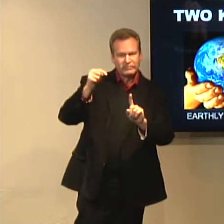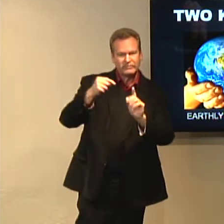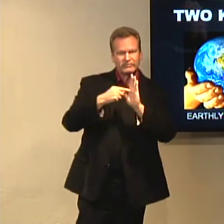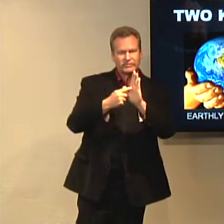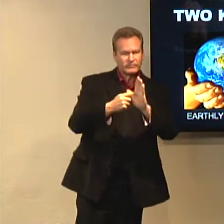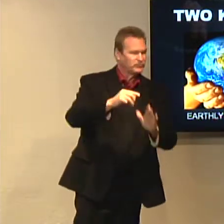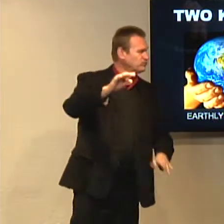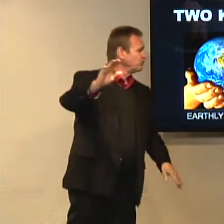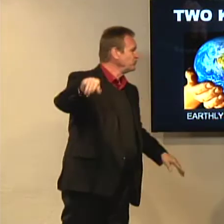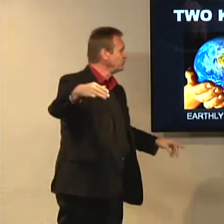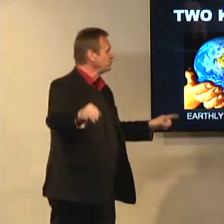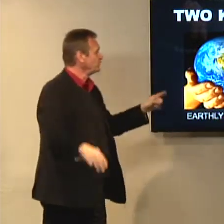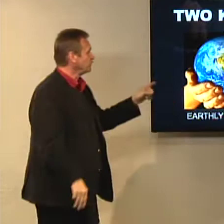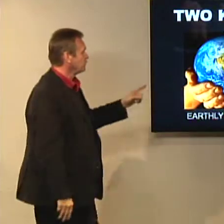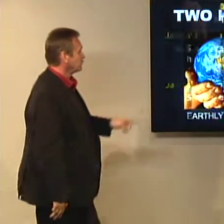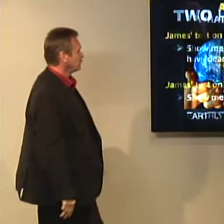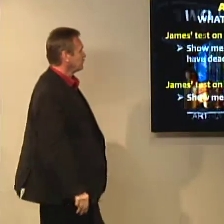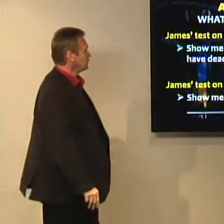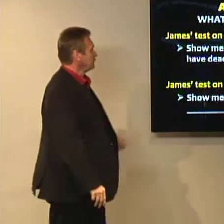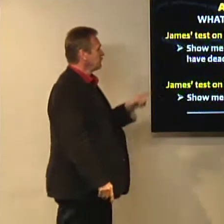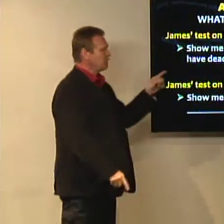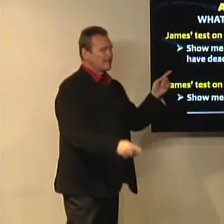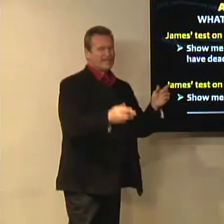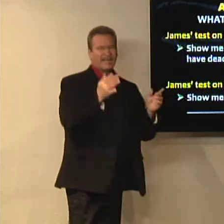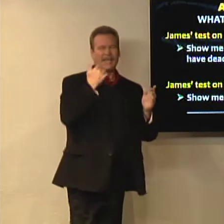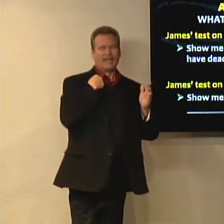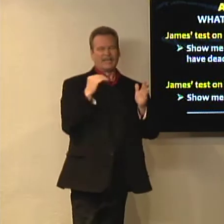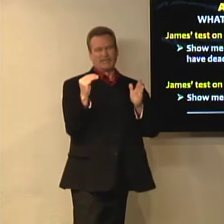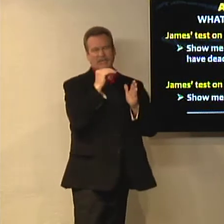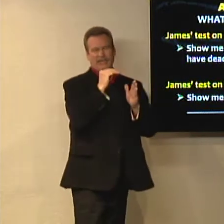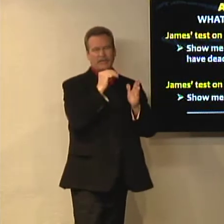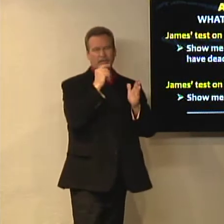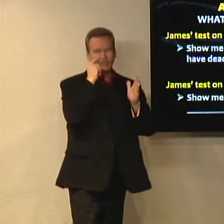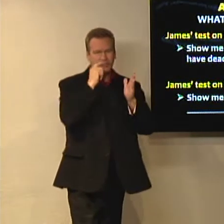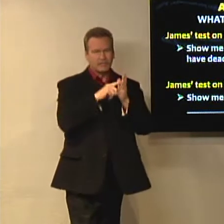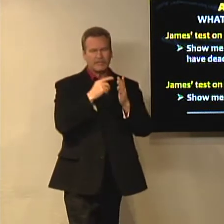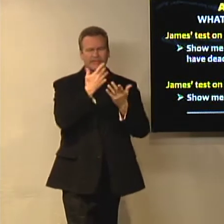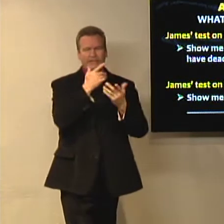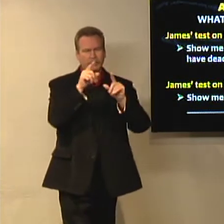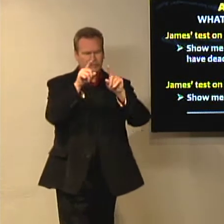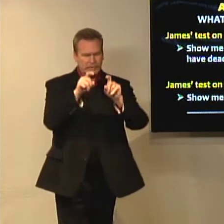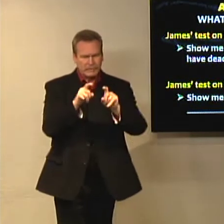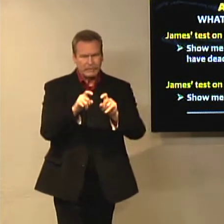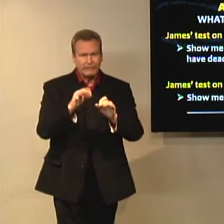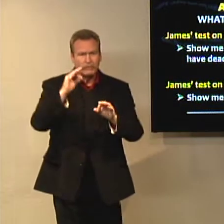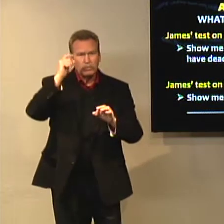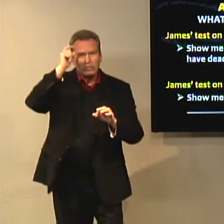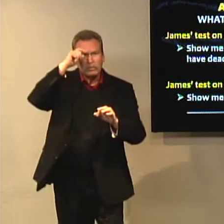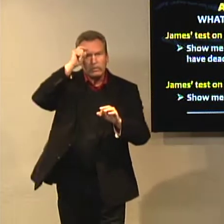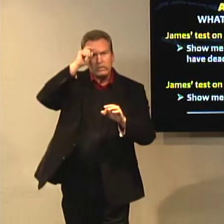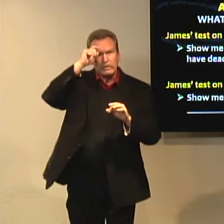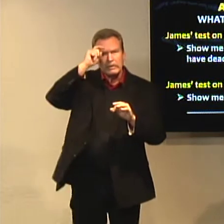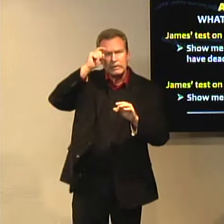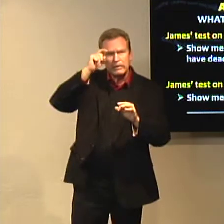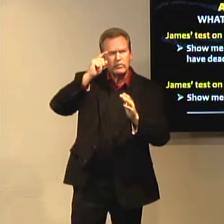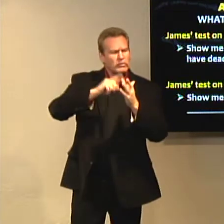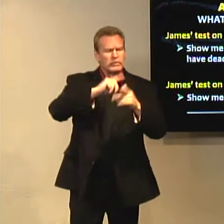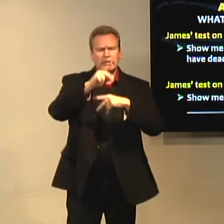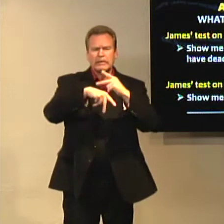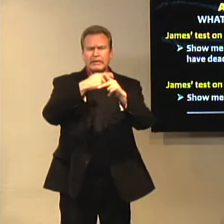about how we use wisdom, depending on which kind. So I just added this, and this is like a test on